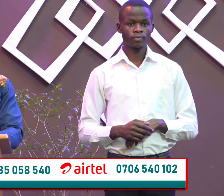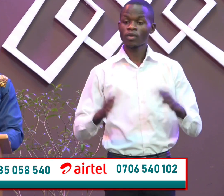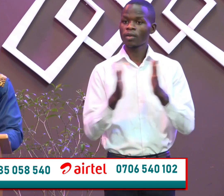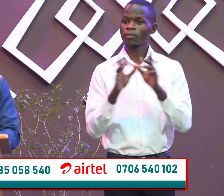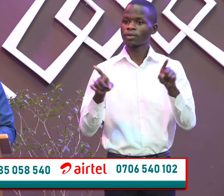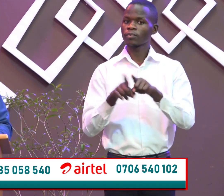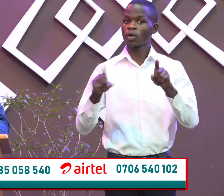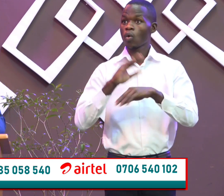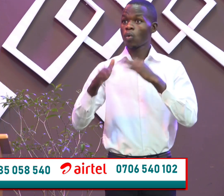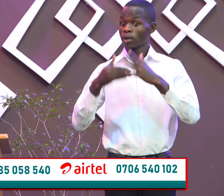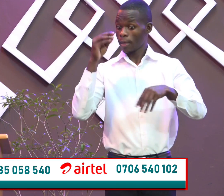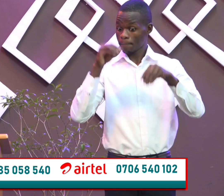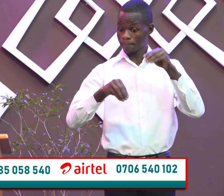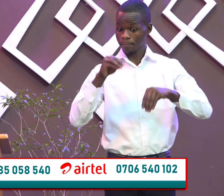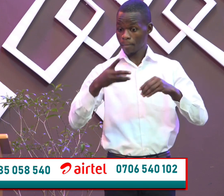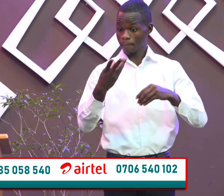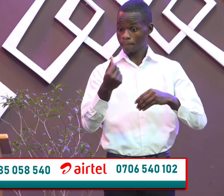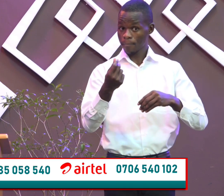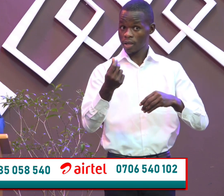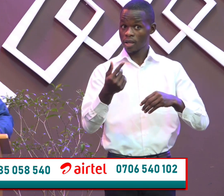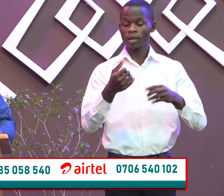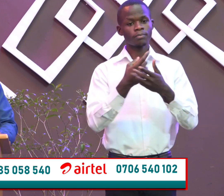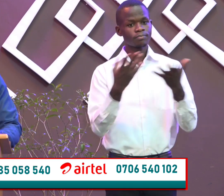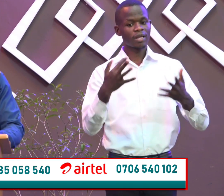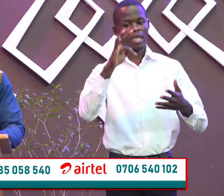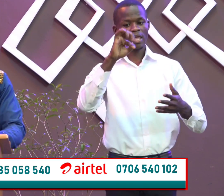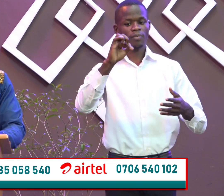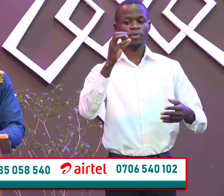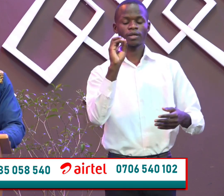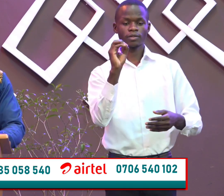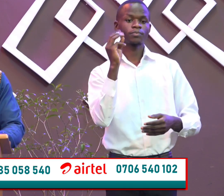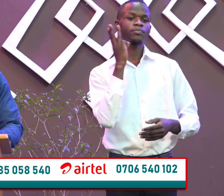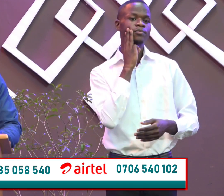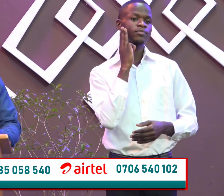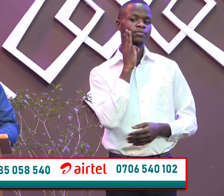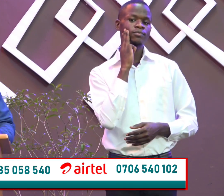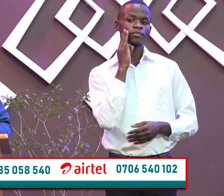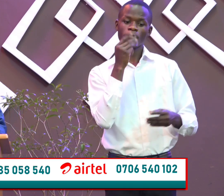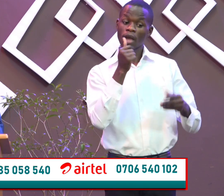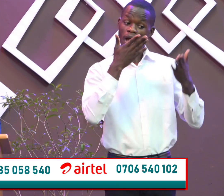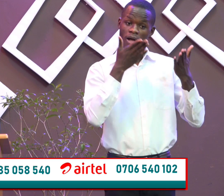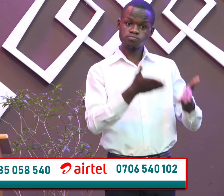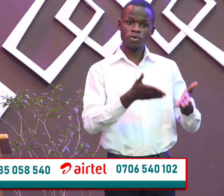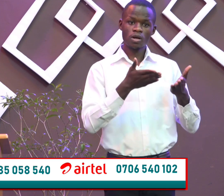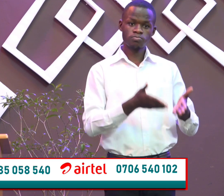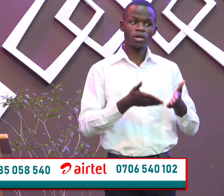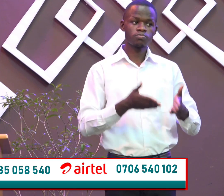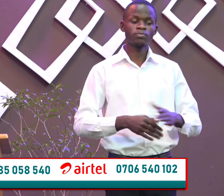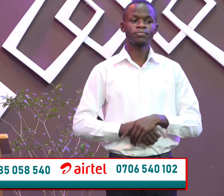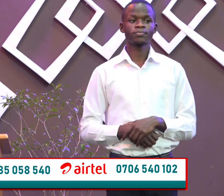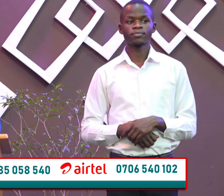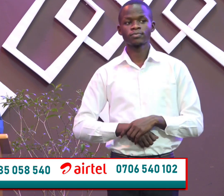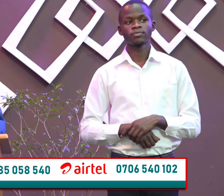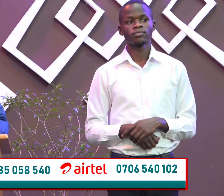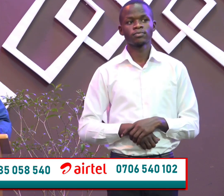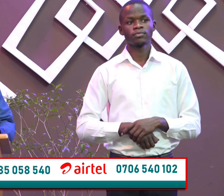obweyamo butuukiriziddwako buli millions kinaana. And the fulfilled pledges have come to a